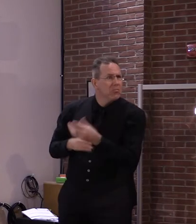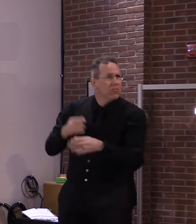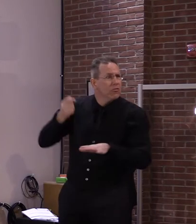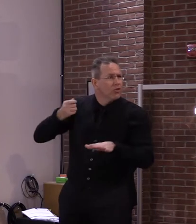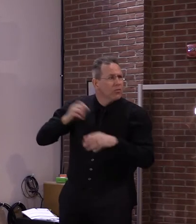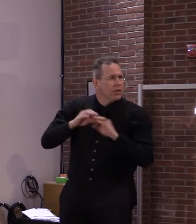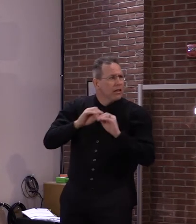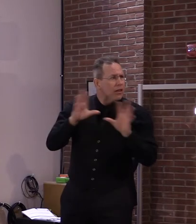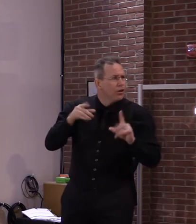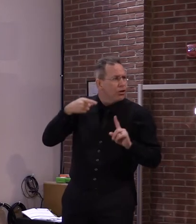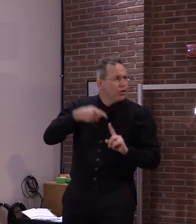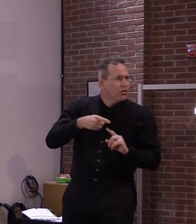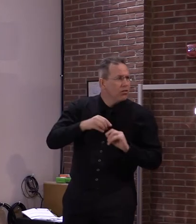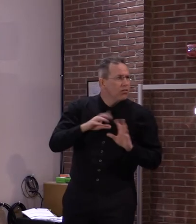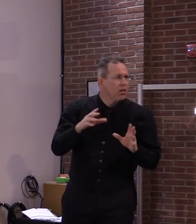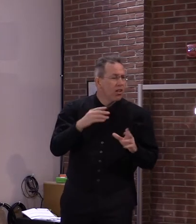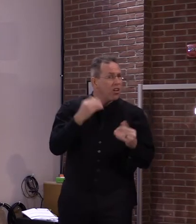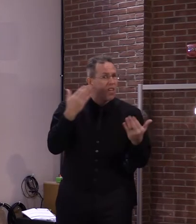hope